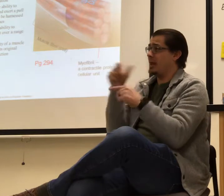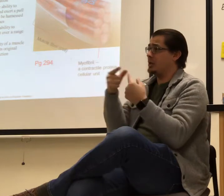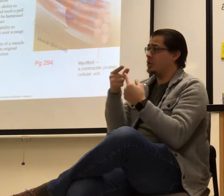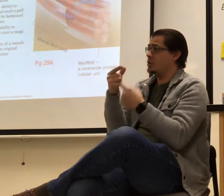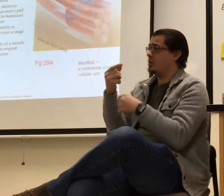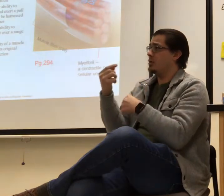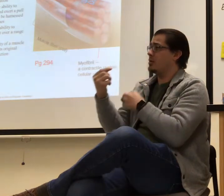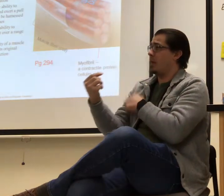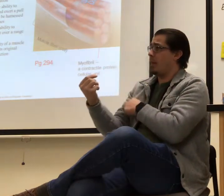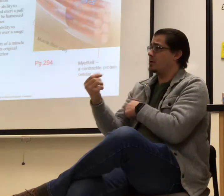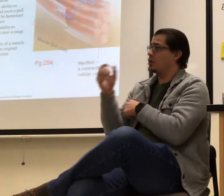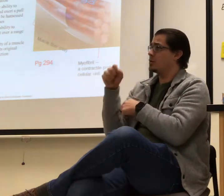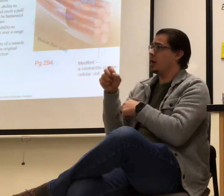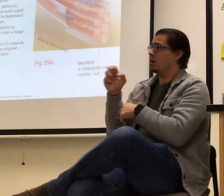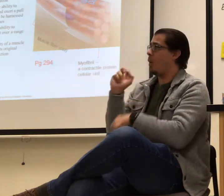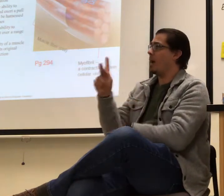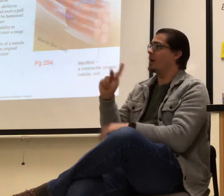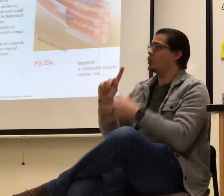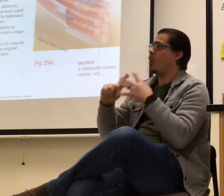original length.